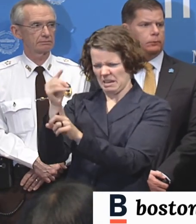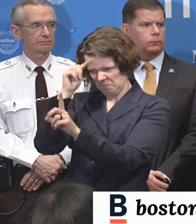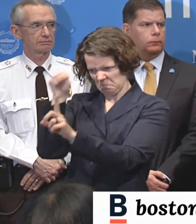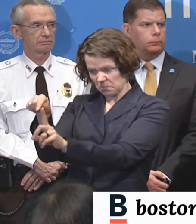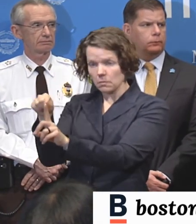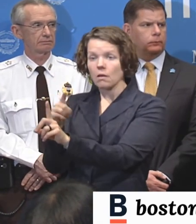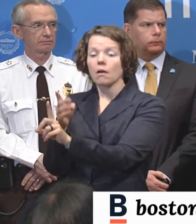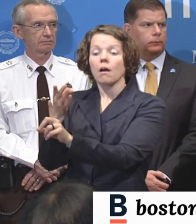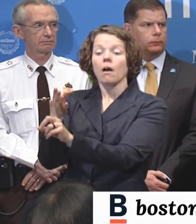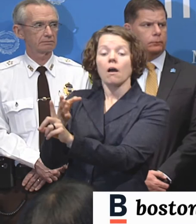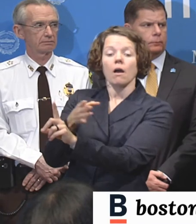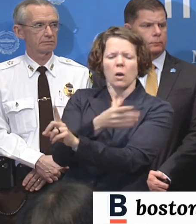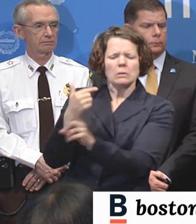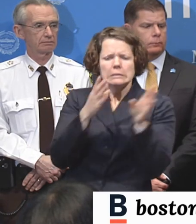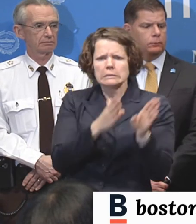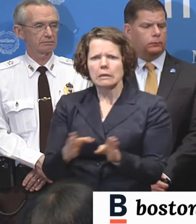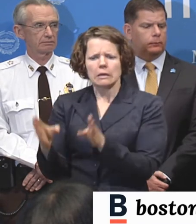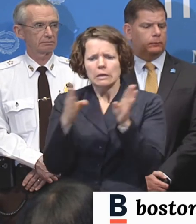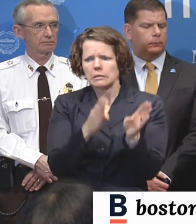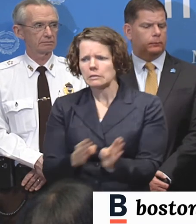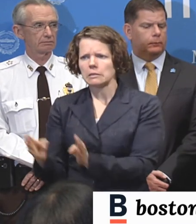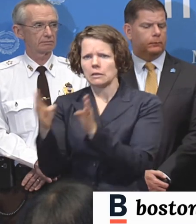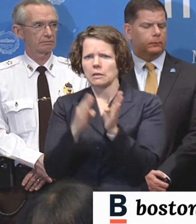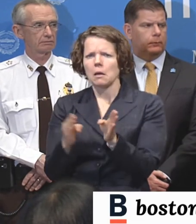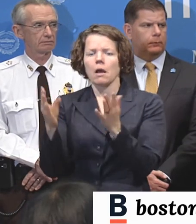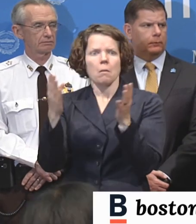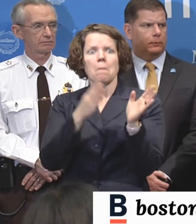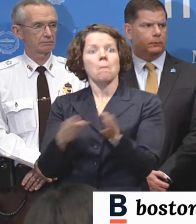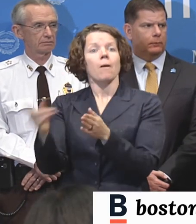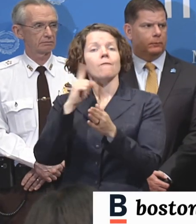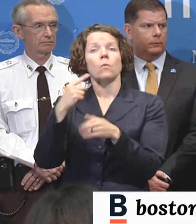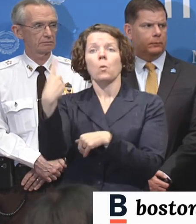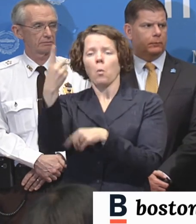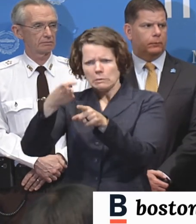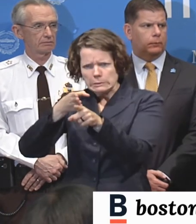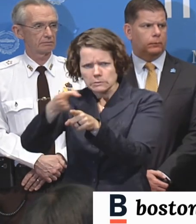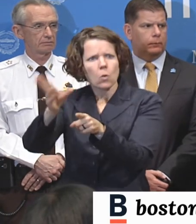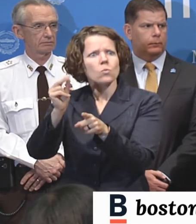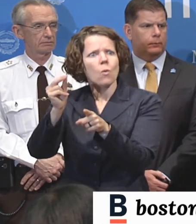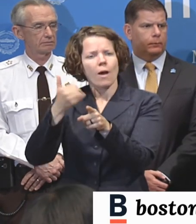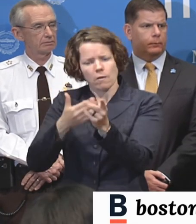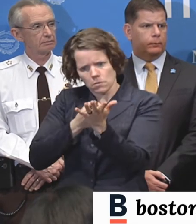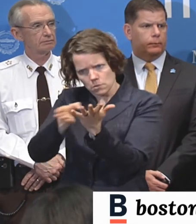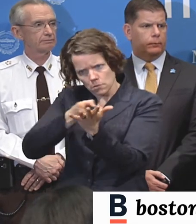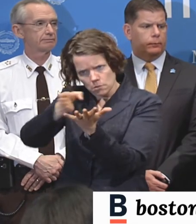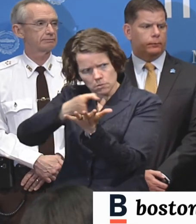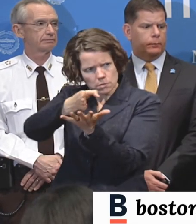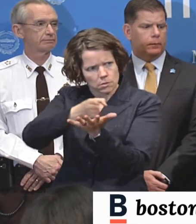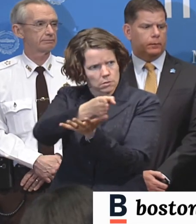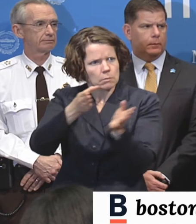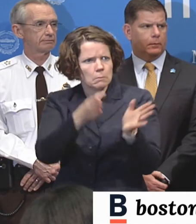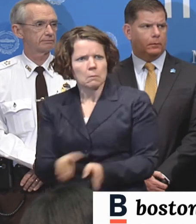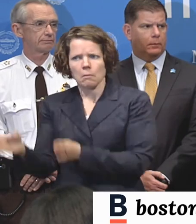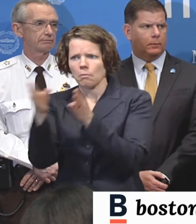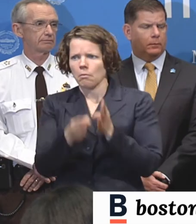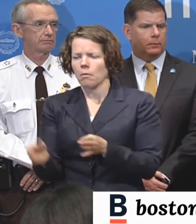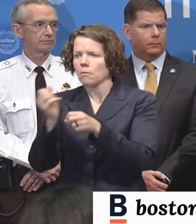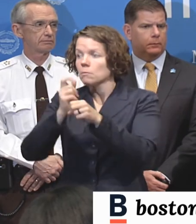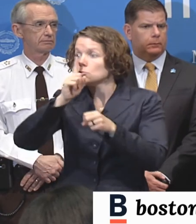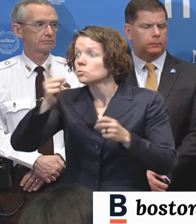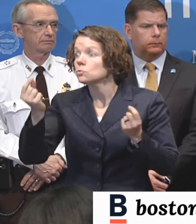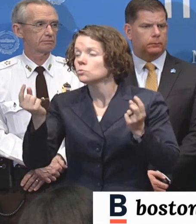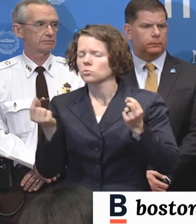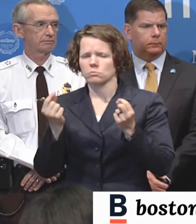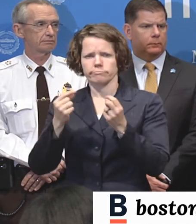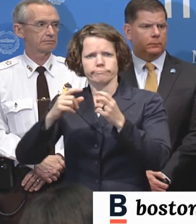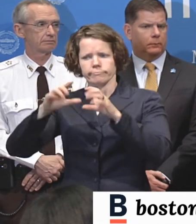we can't prepare for all of them, but we have a contingency plan and a pretty extensive plan that that relies on coordination of